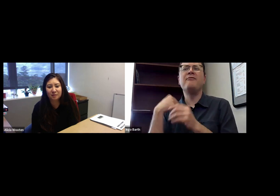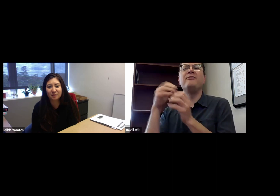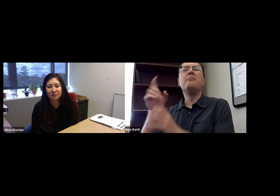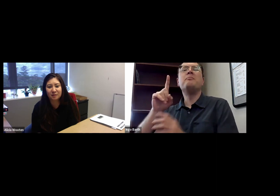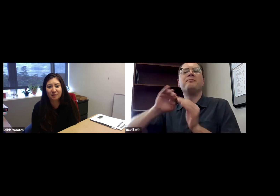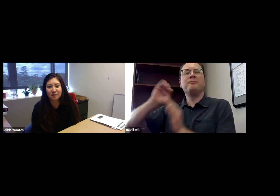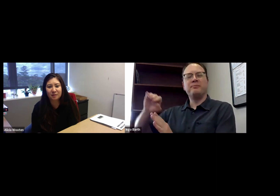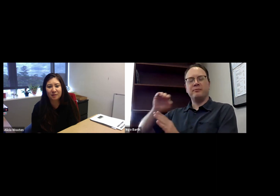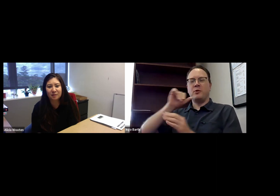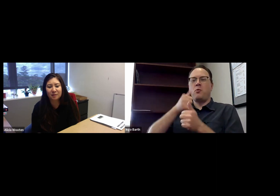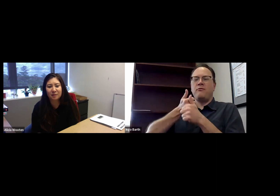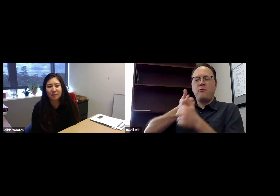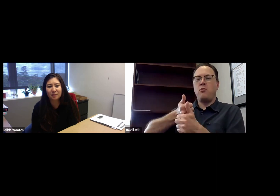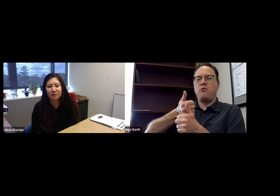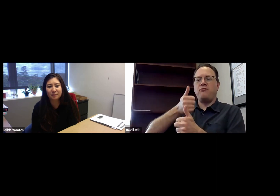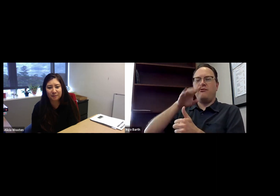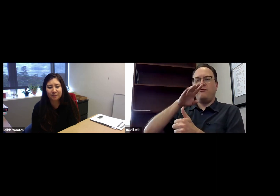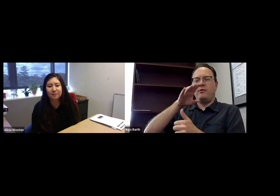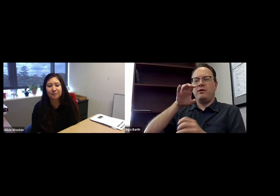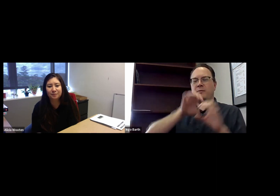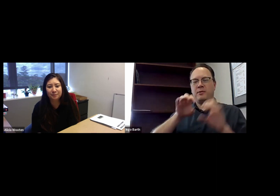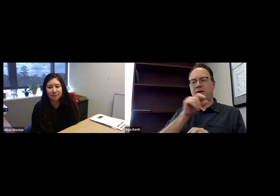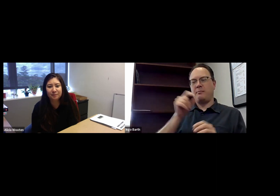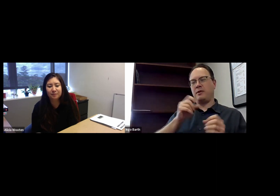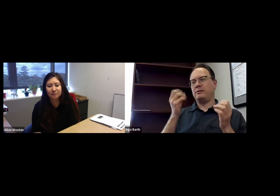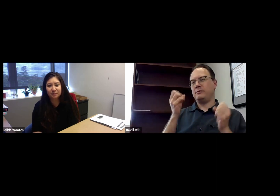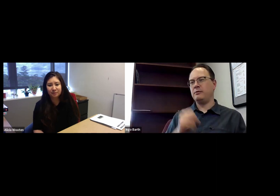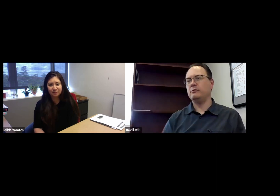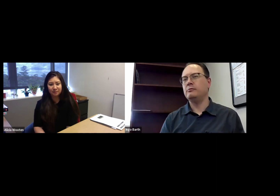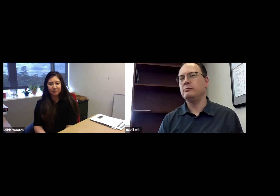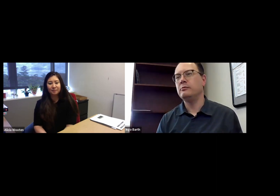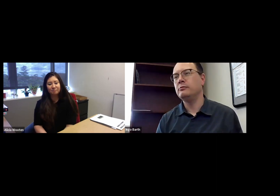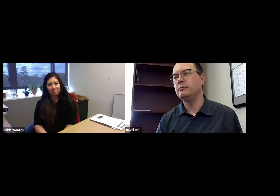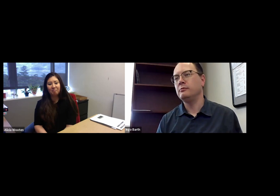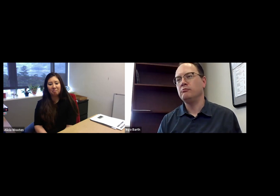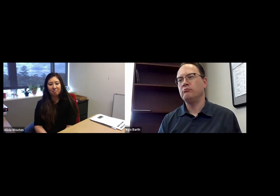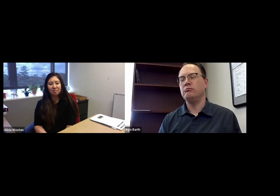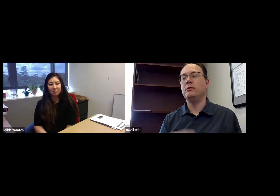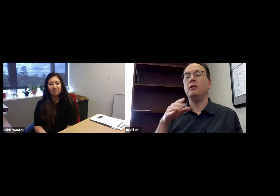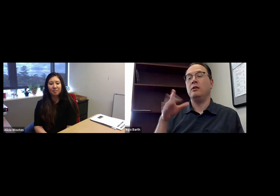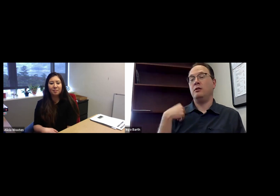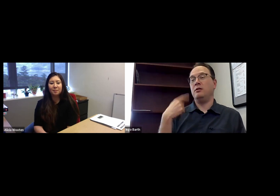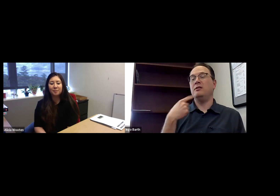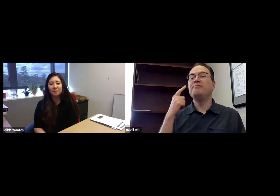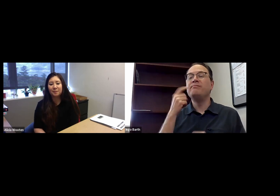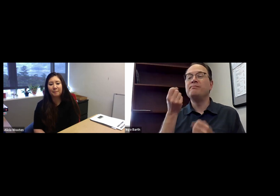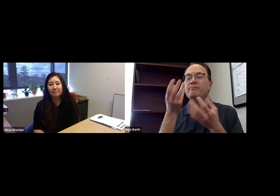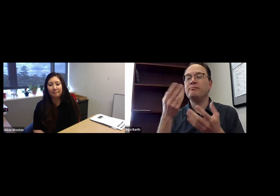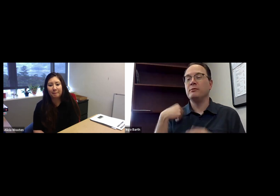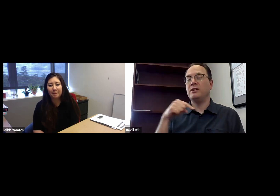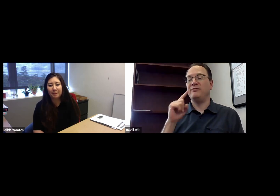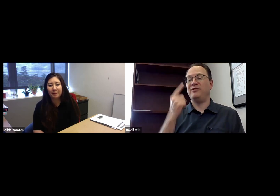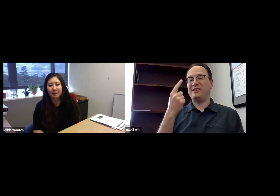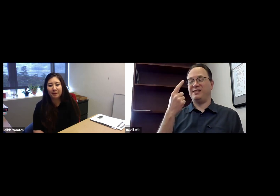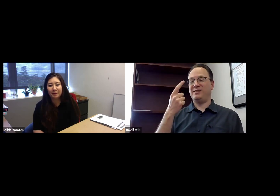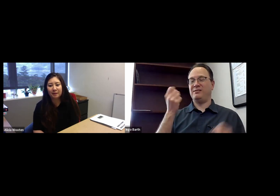There's one for platinum too. And there were some that we have already come up with. And then we would follow the